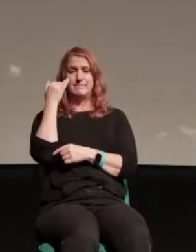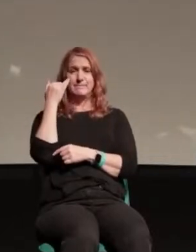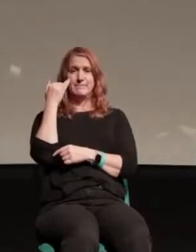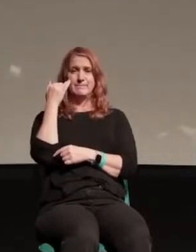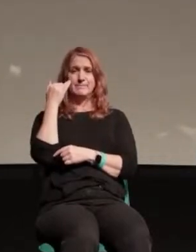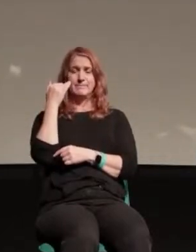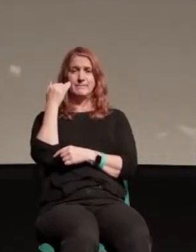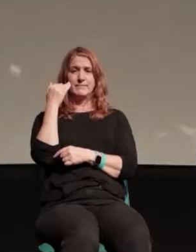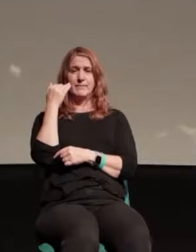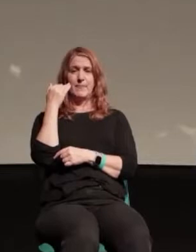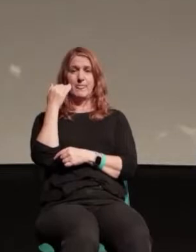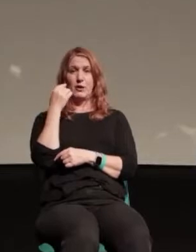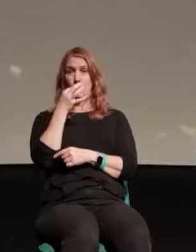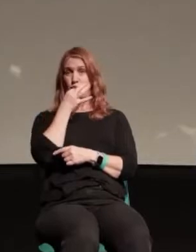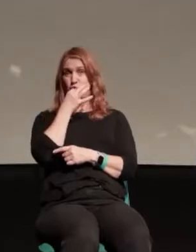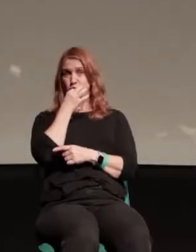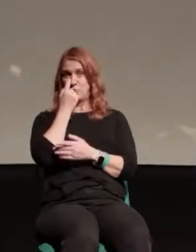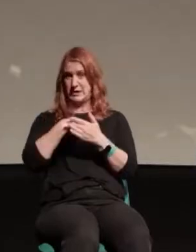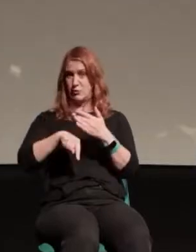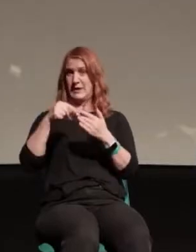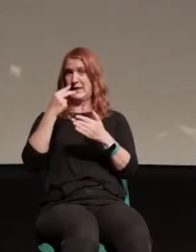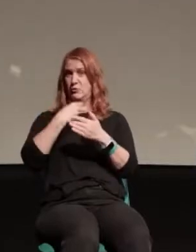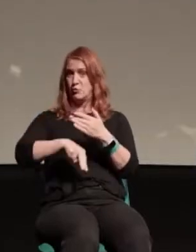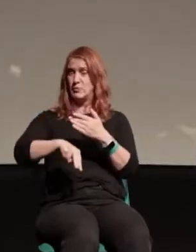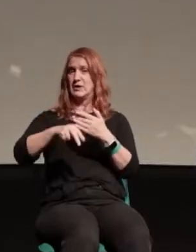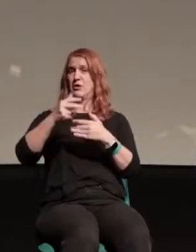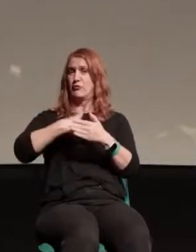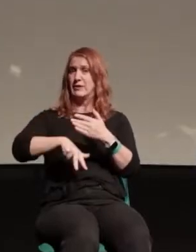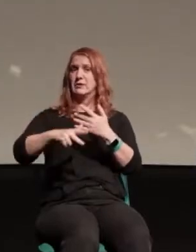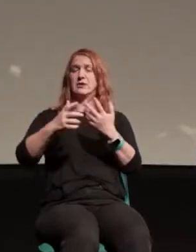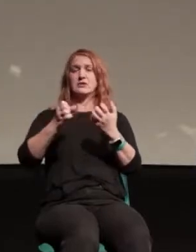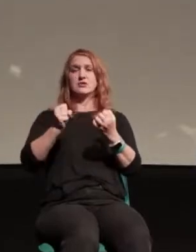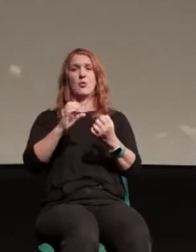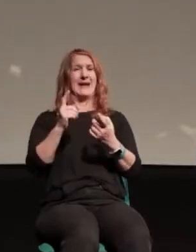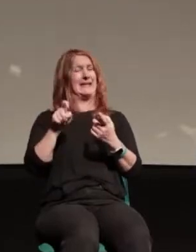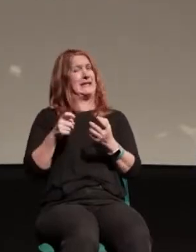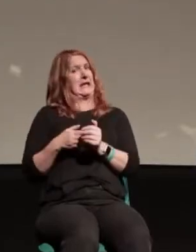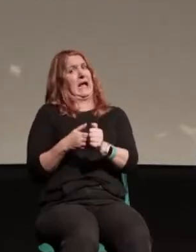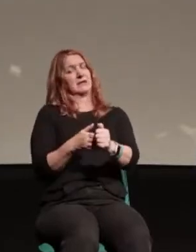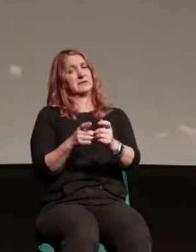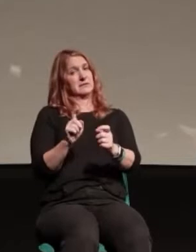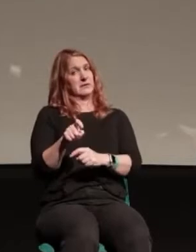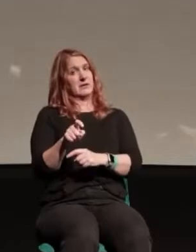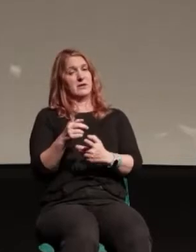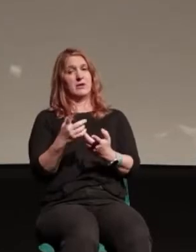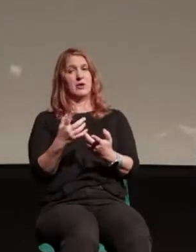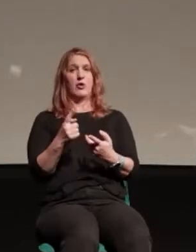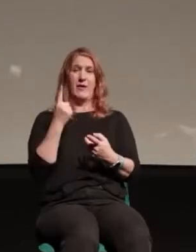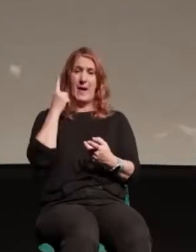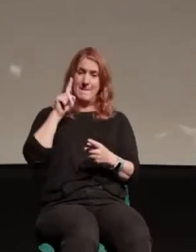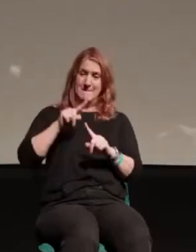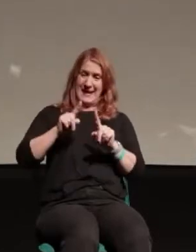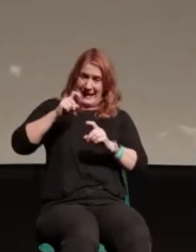in the coming weeks, we are hoping to release some guidance that makes explicit that